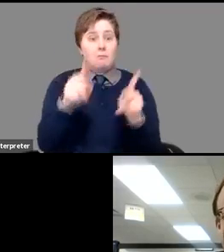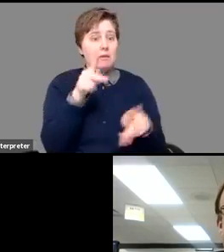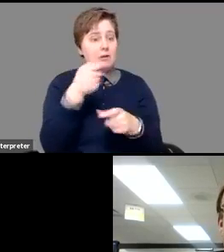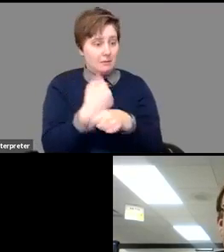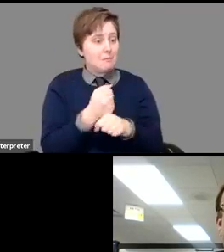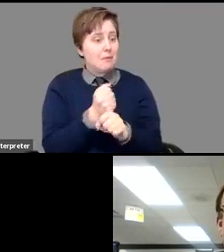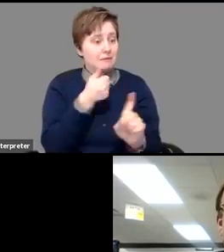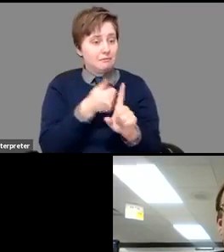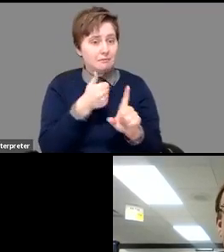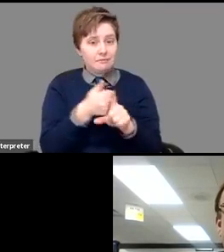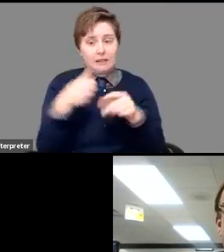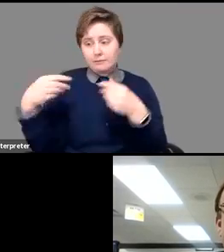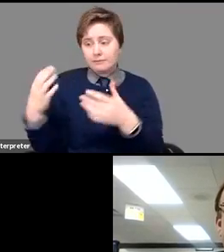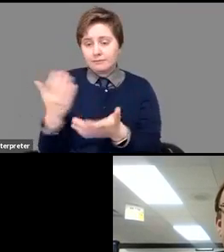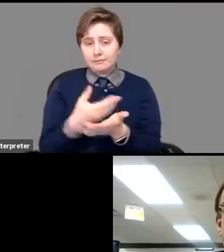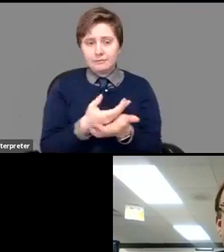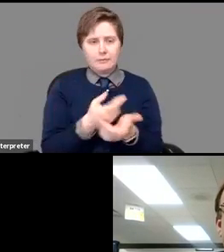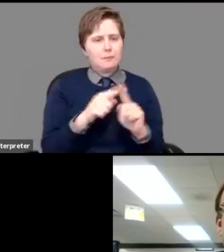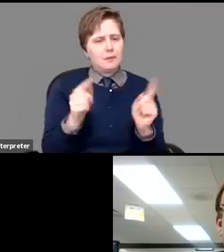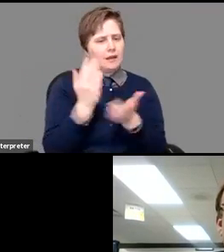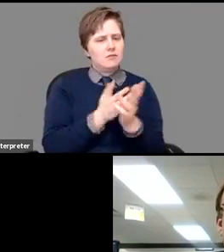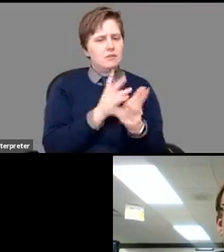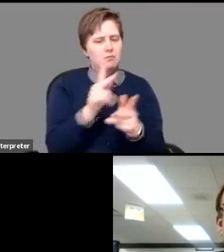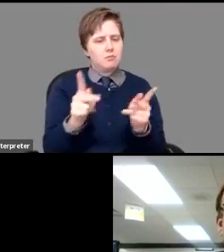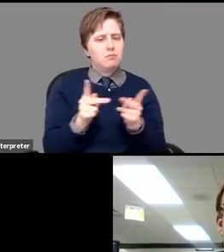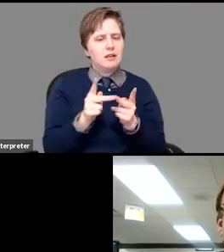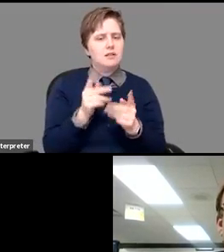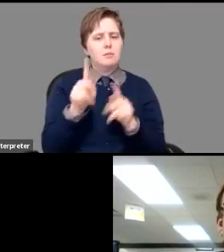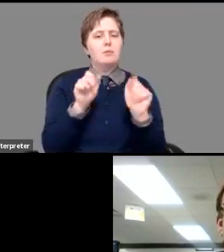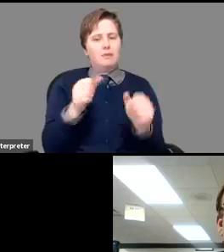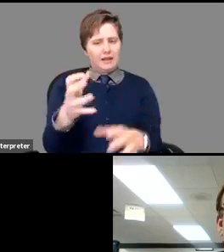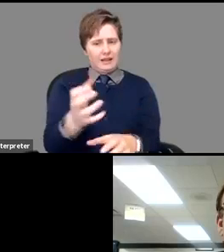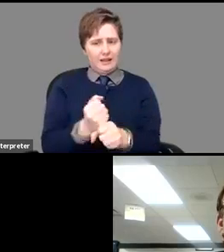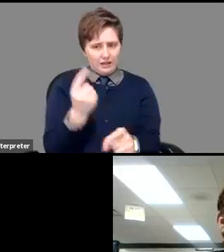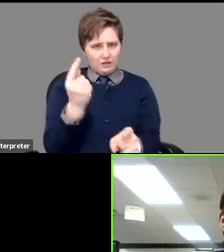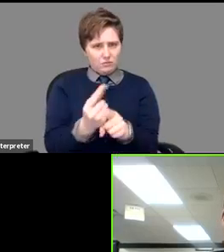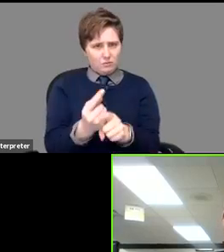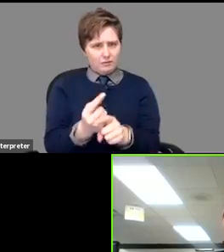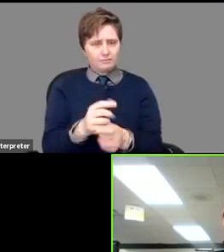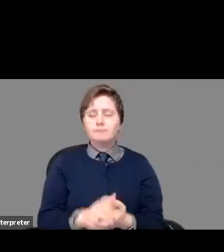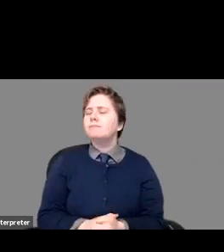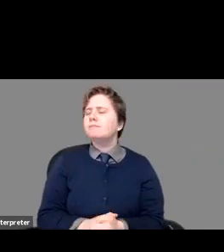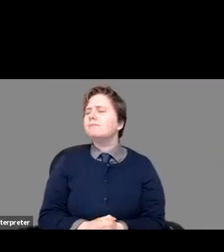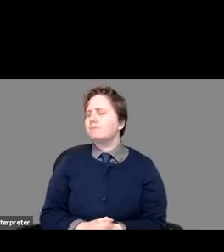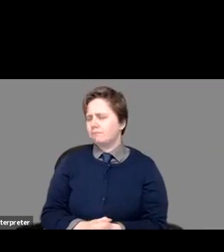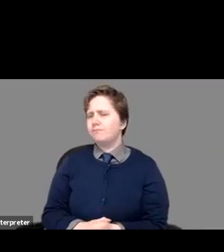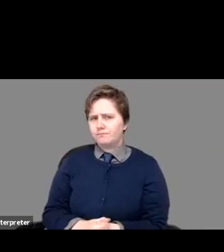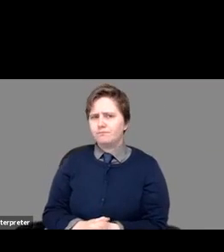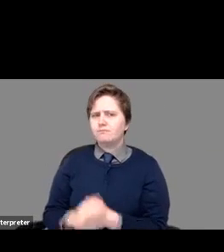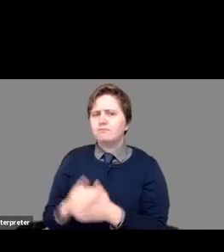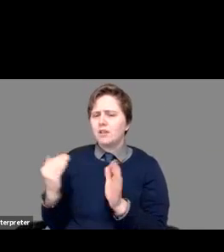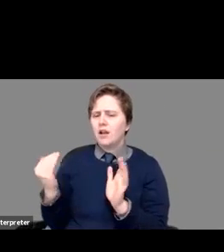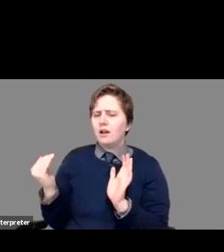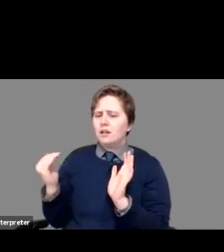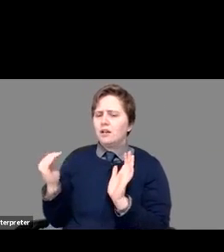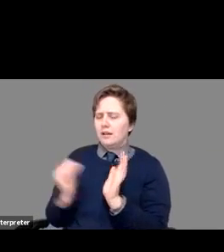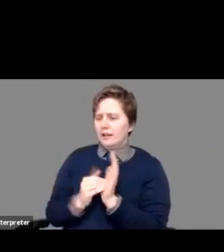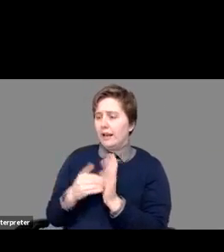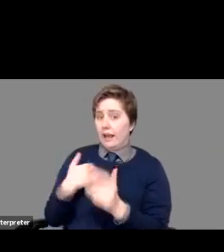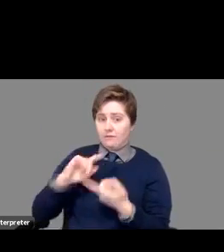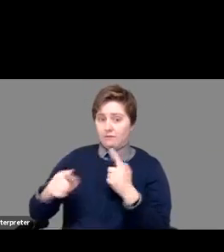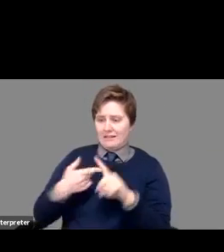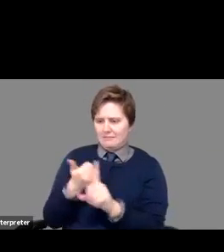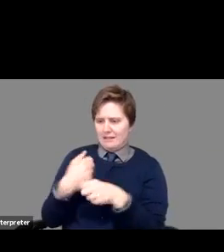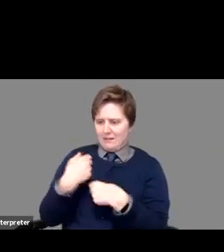and putting them out there, but there are places that people can get them as well. Yeah, again, I have some friends that are